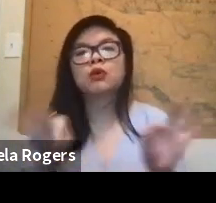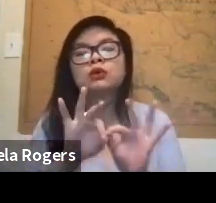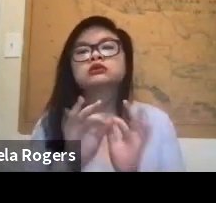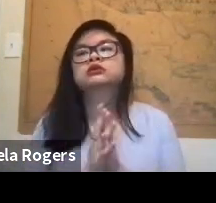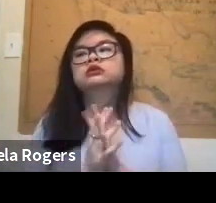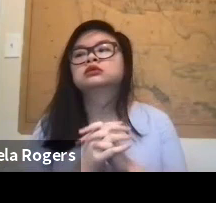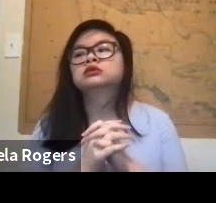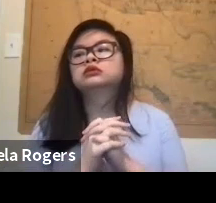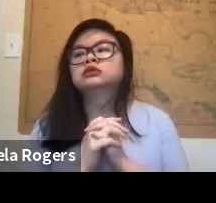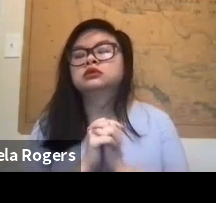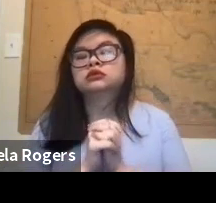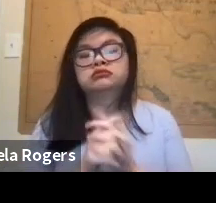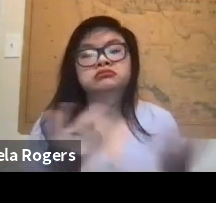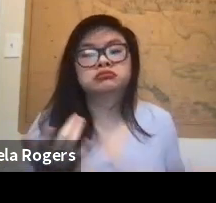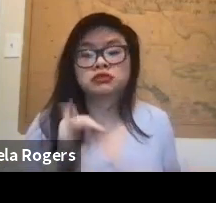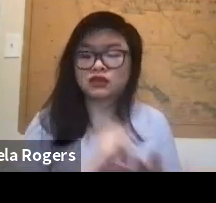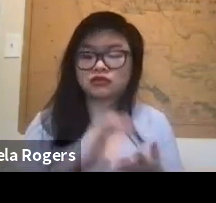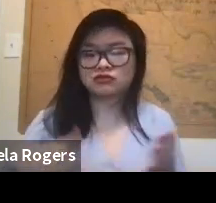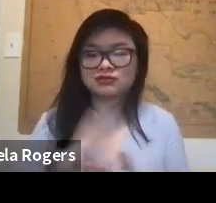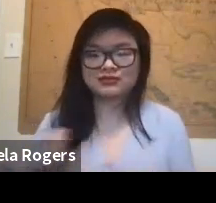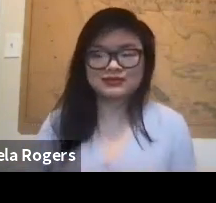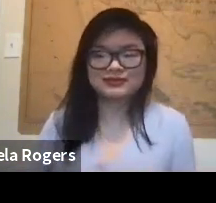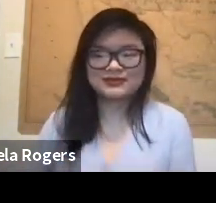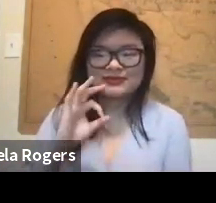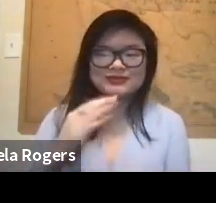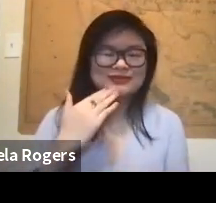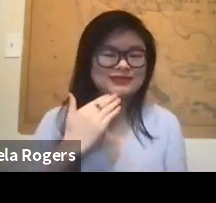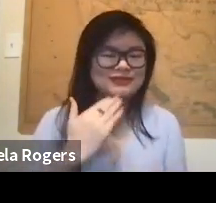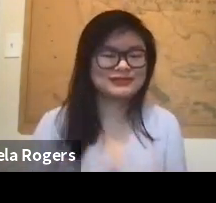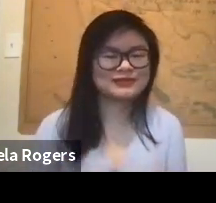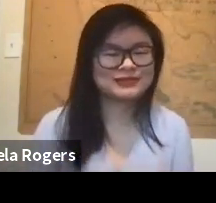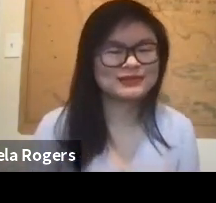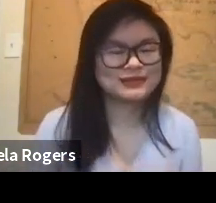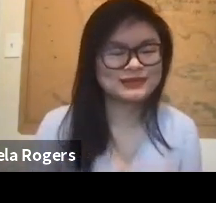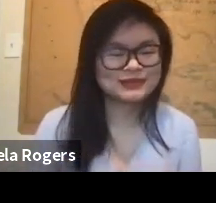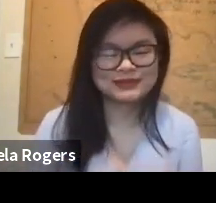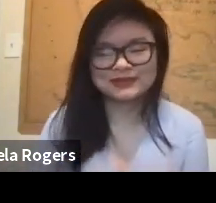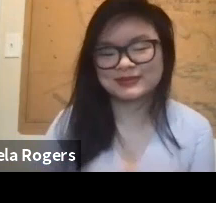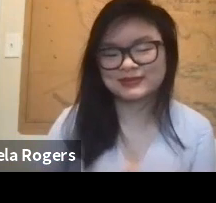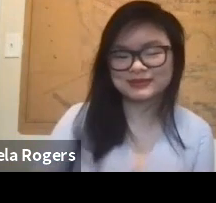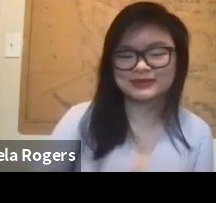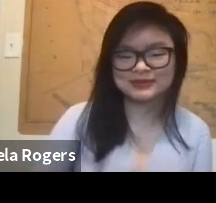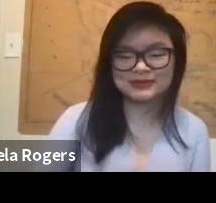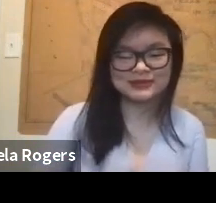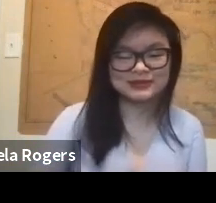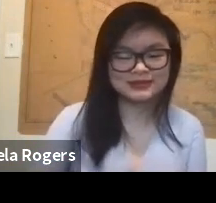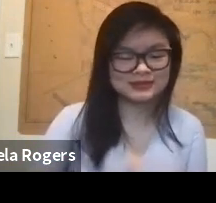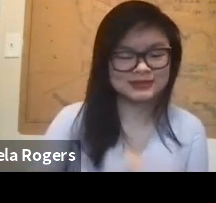suggest you start as early as possible. So that's it. Thank you.